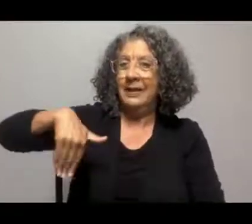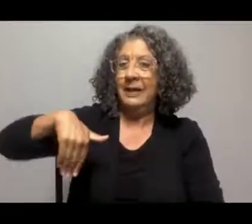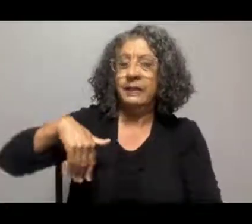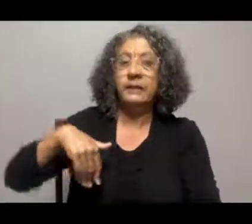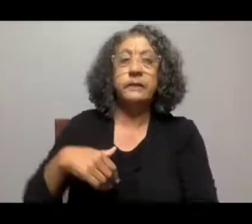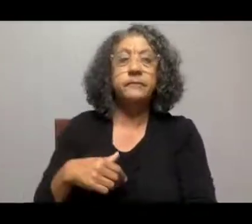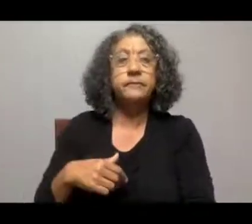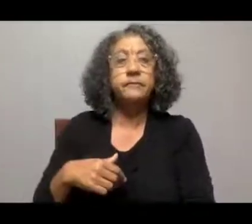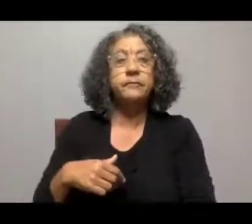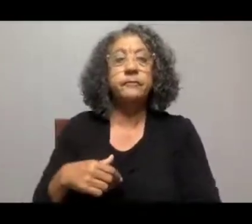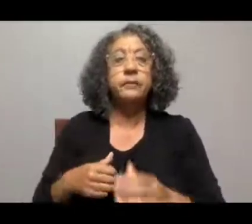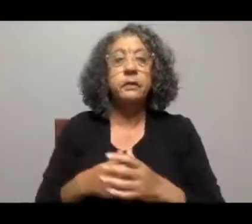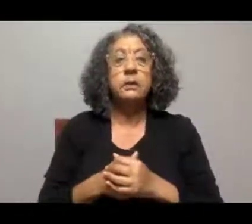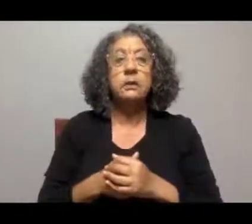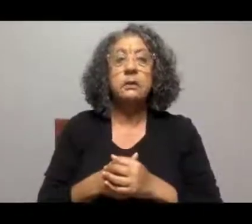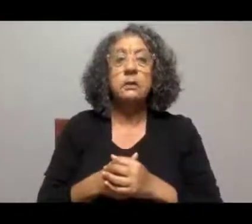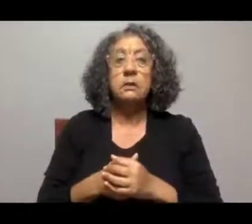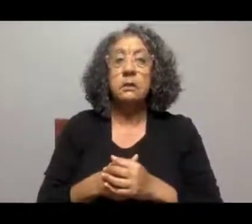up late.